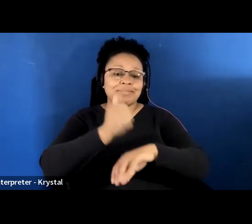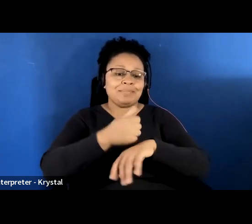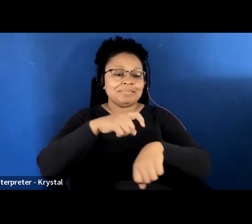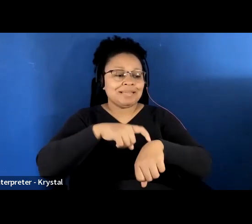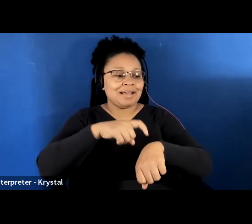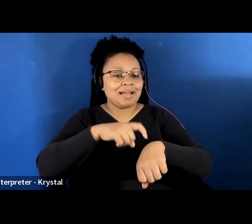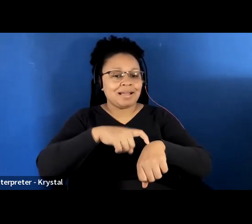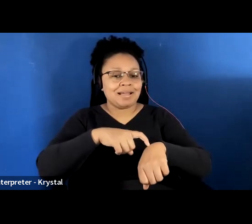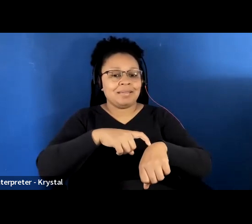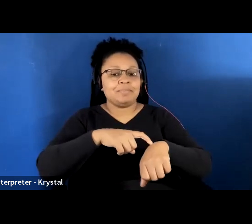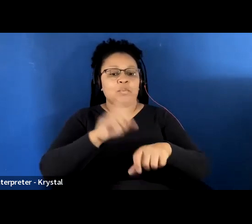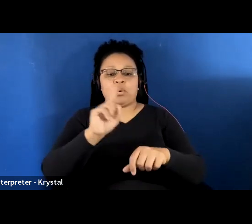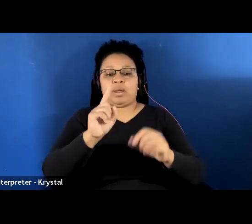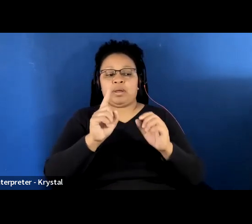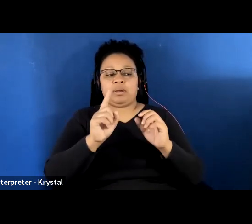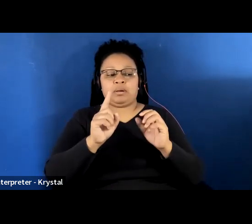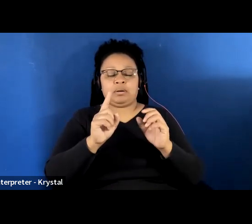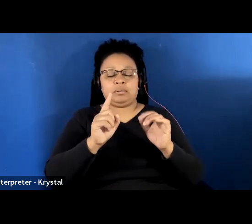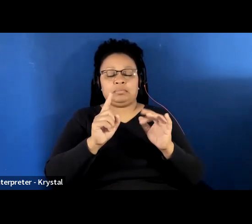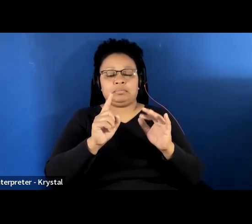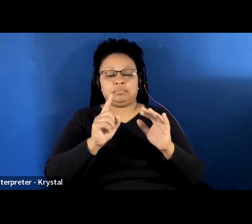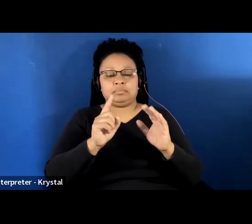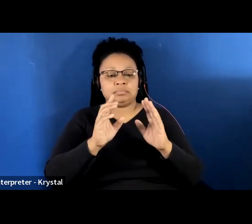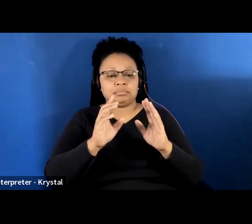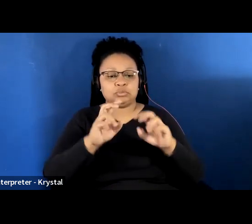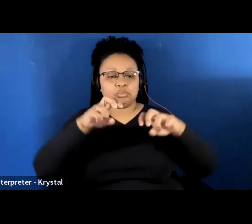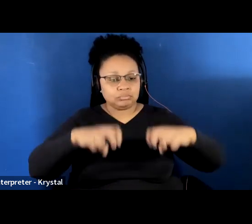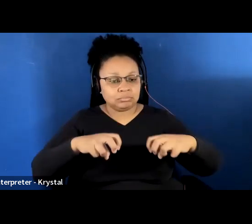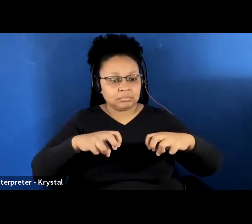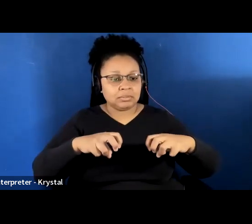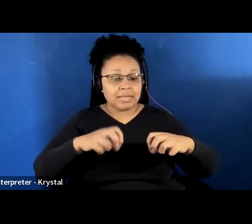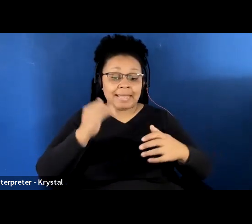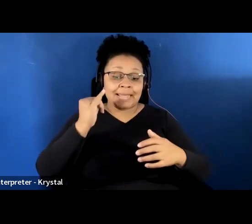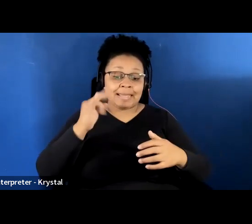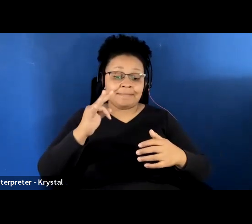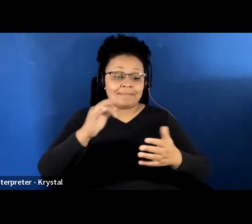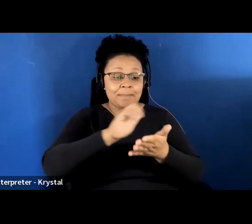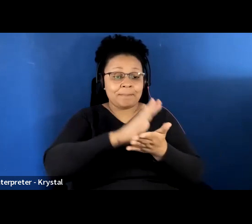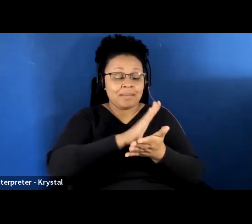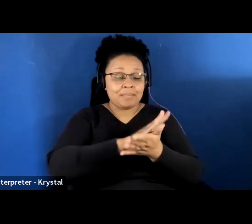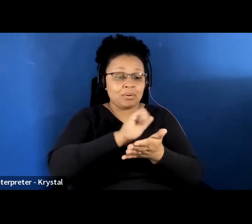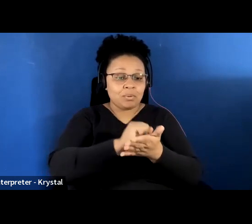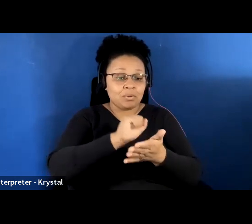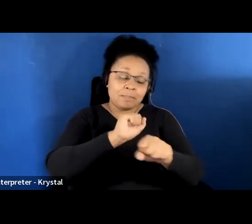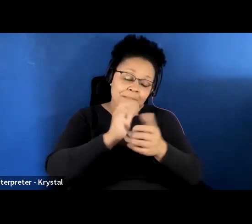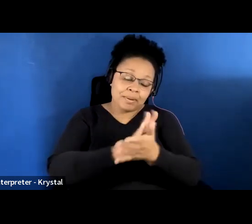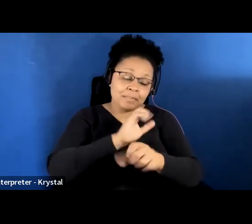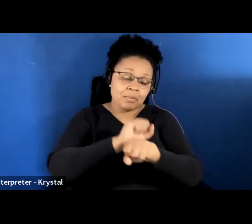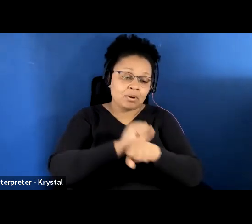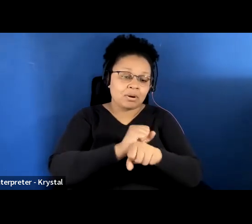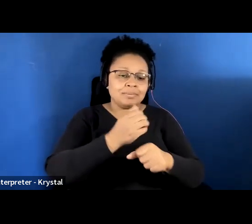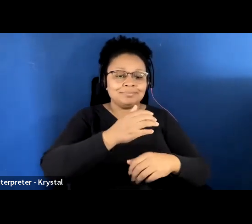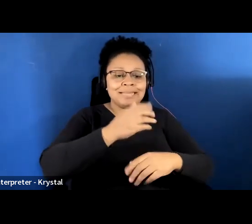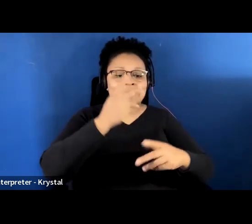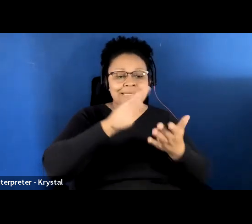kitchen better than the living room? Or do they have kids and they're running around crazy and it's better to go to the park across the street or to